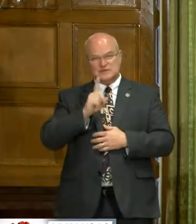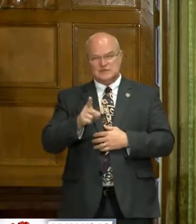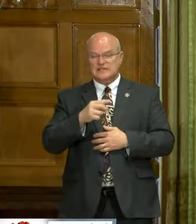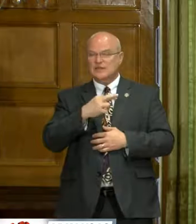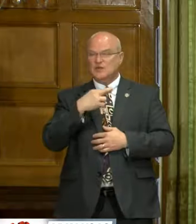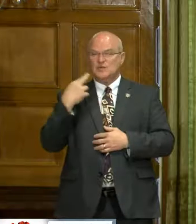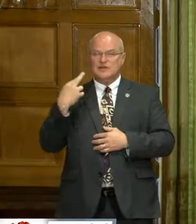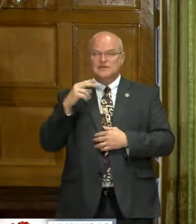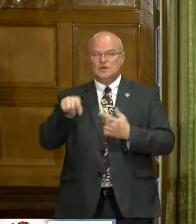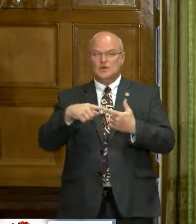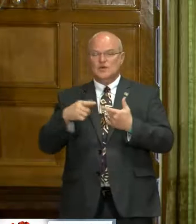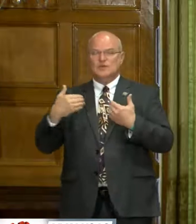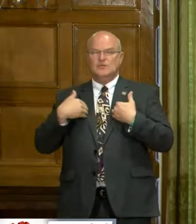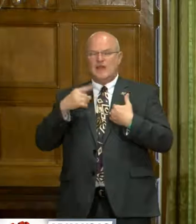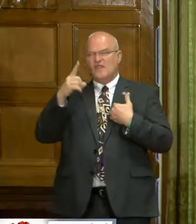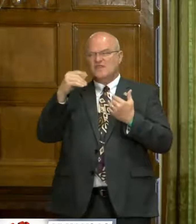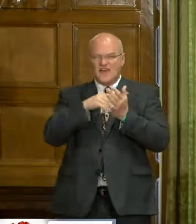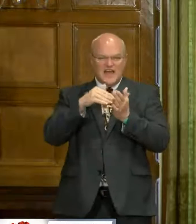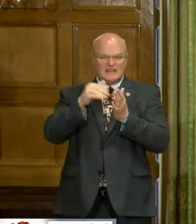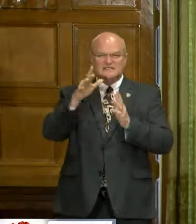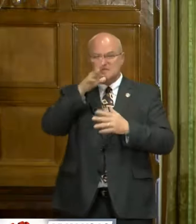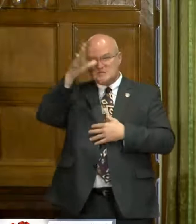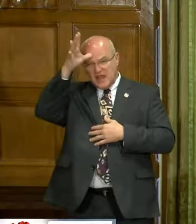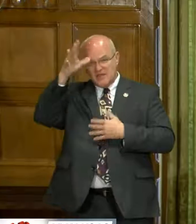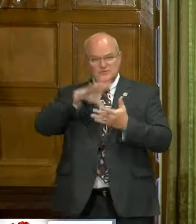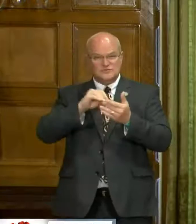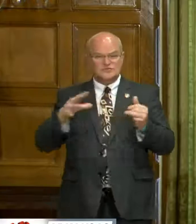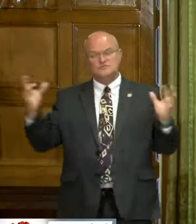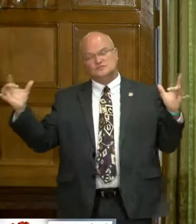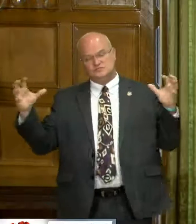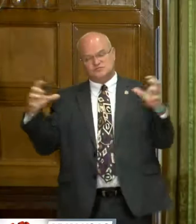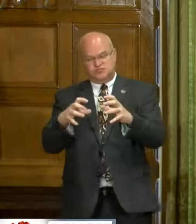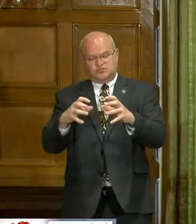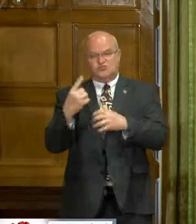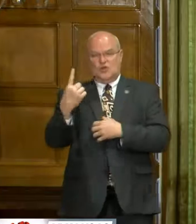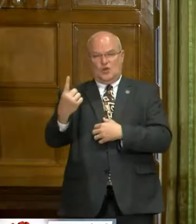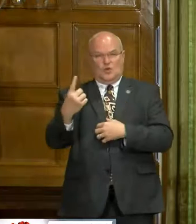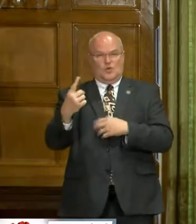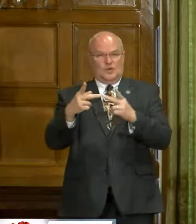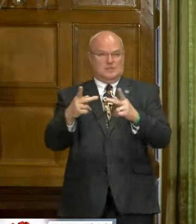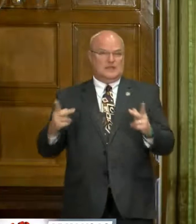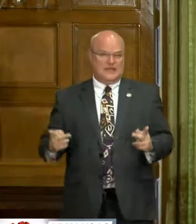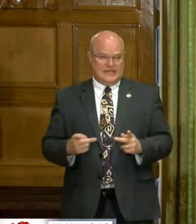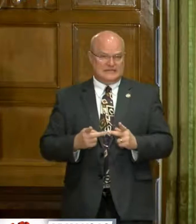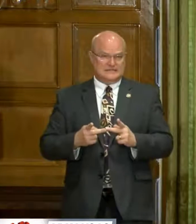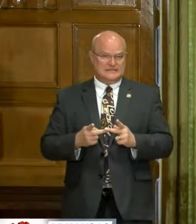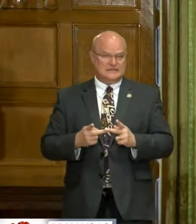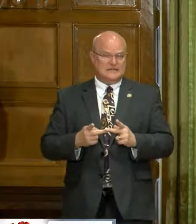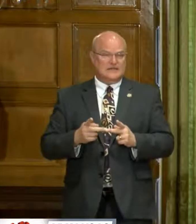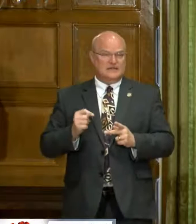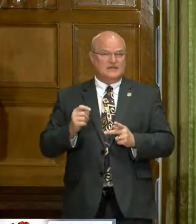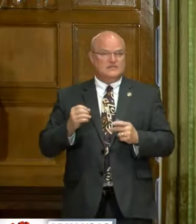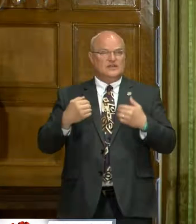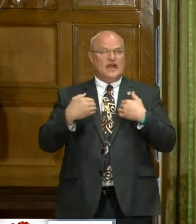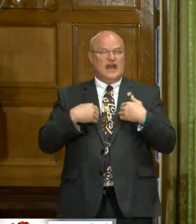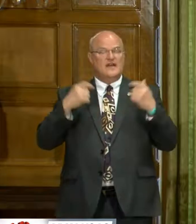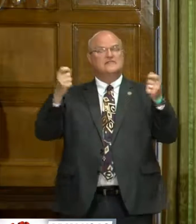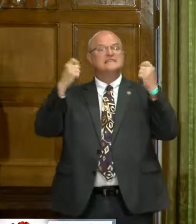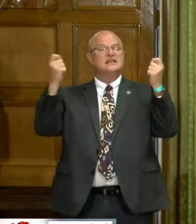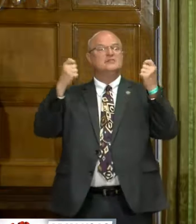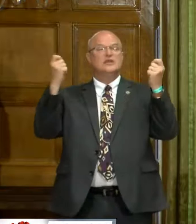really a risk whenever you bring thousands of parents and students together in one assembly to have